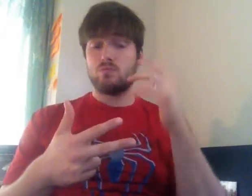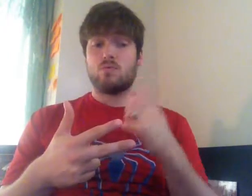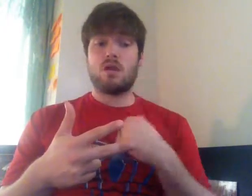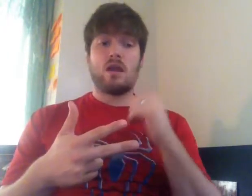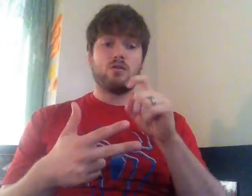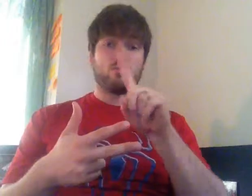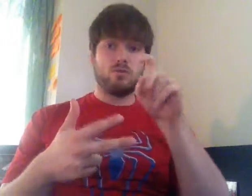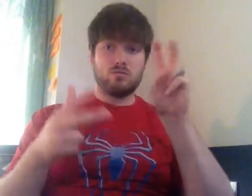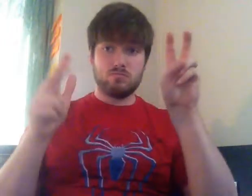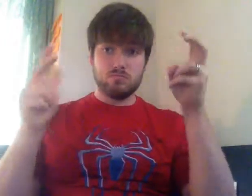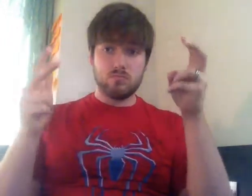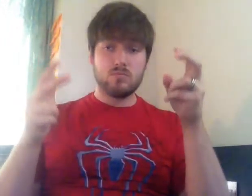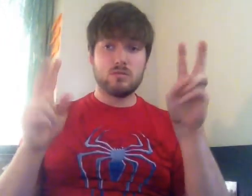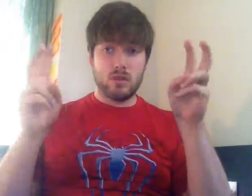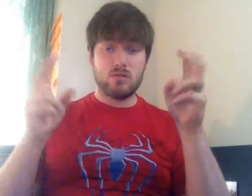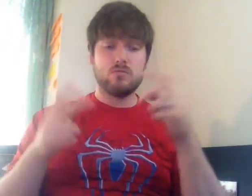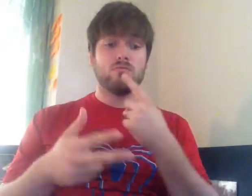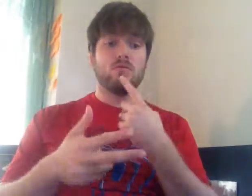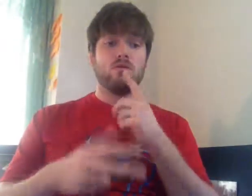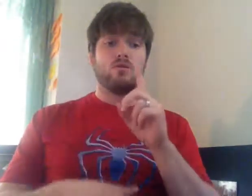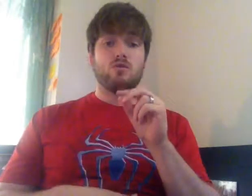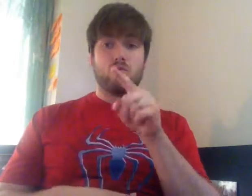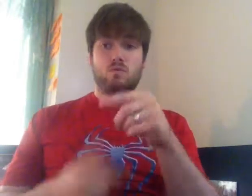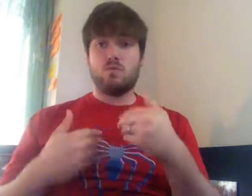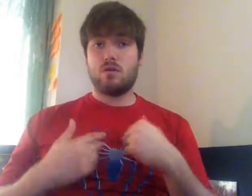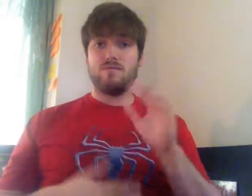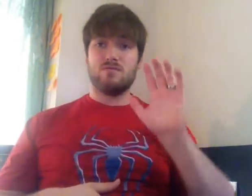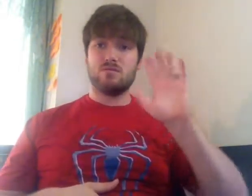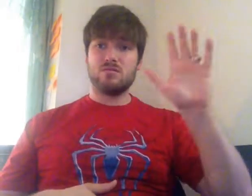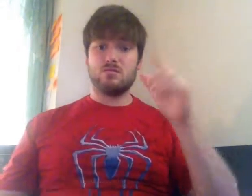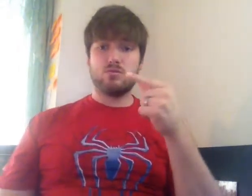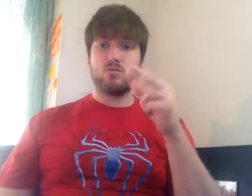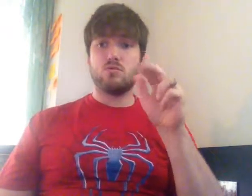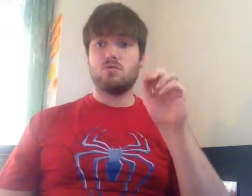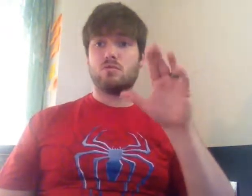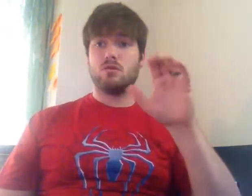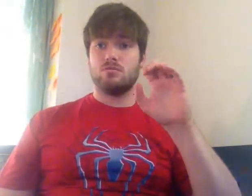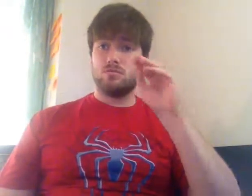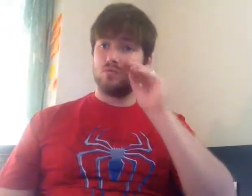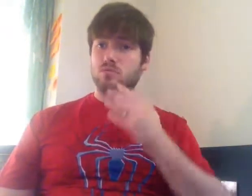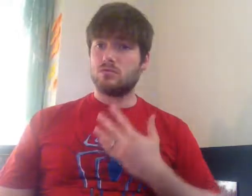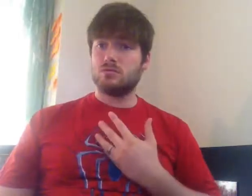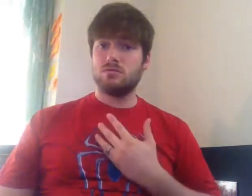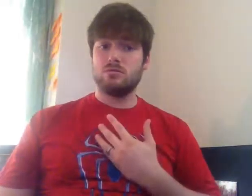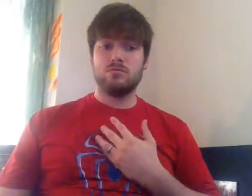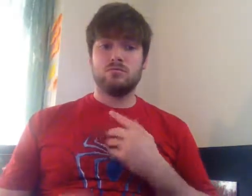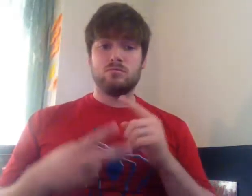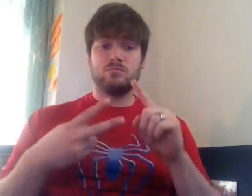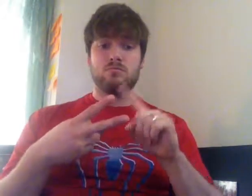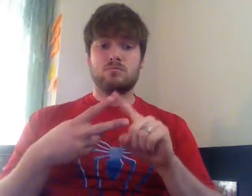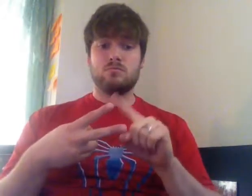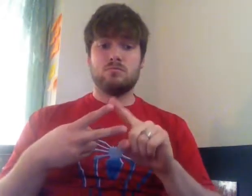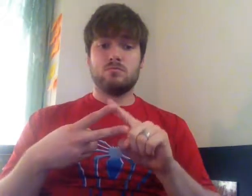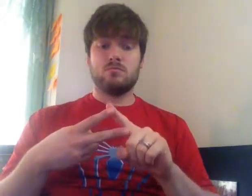3 named storms this year. Of course, one of them was in January, but 2 in the last 10 days. Is that sort of rapid frequency